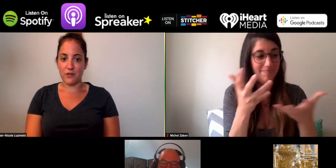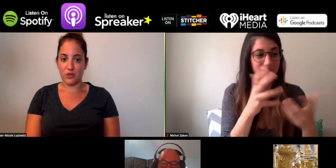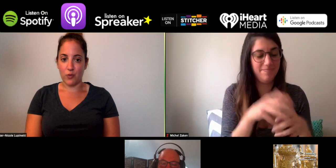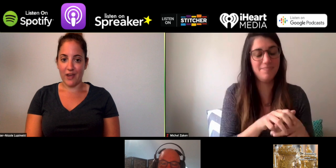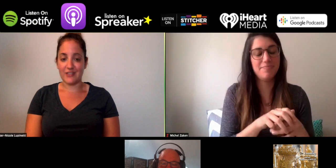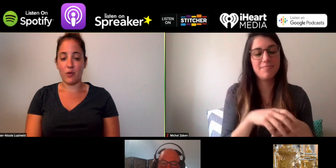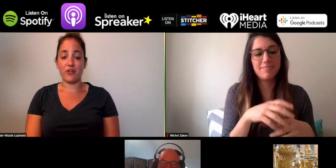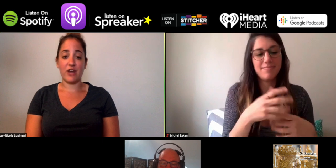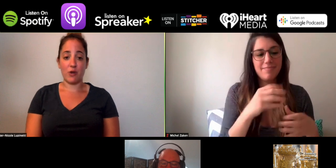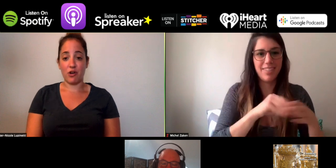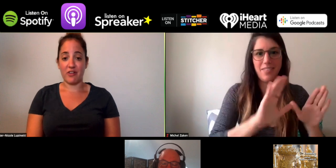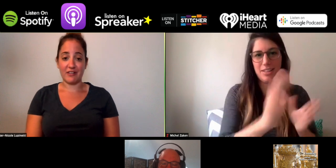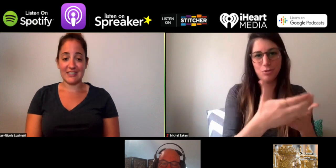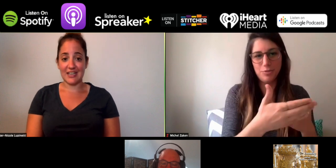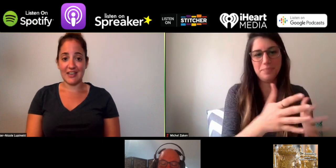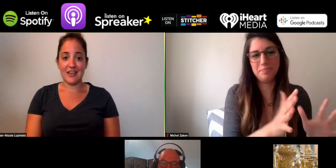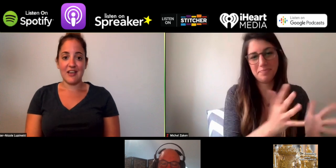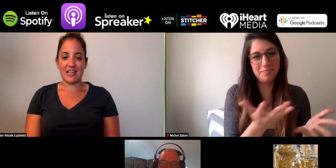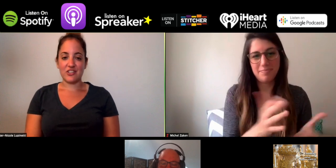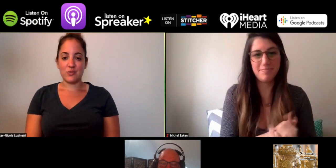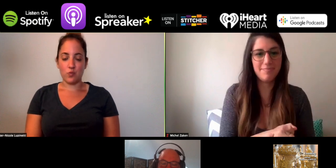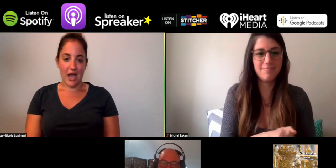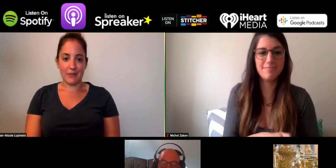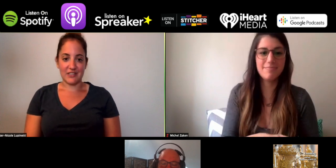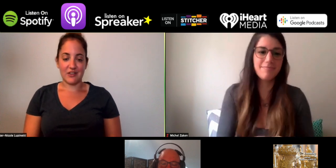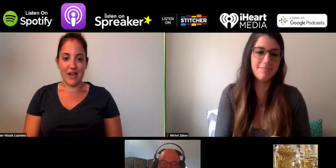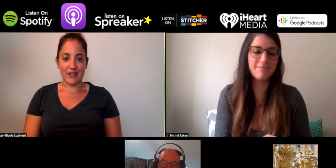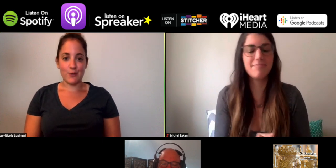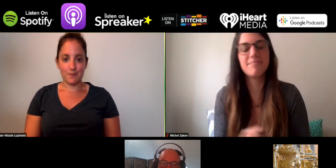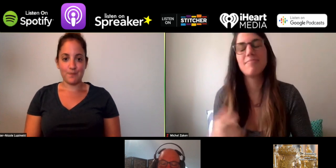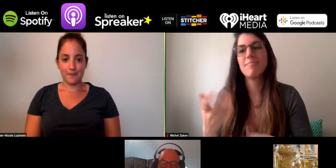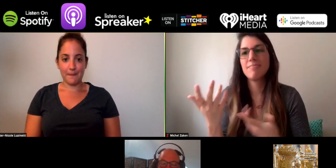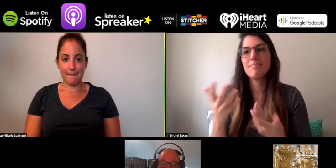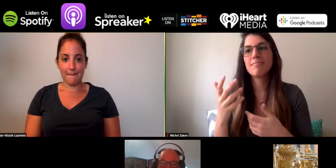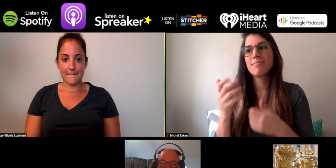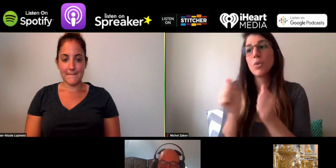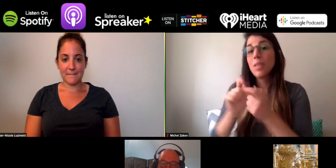more efficient way. So whether or not you want to call that listening, that's just what happens in the classroom.